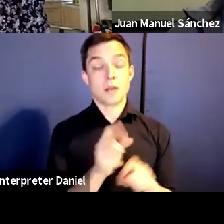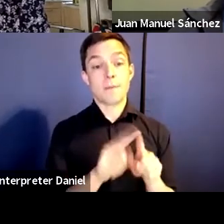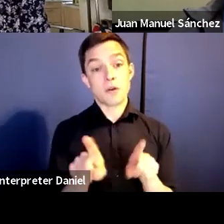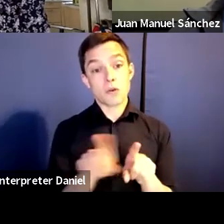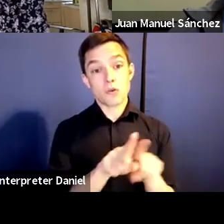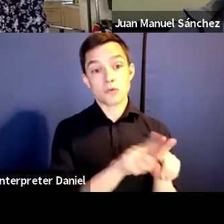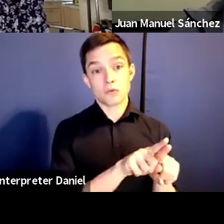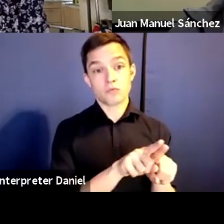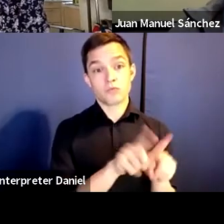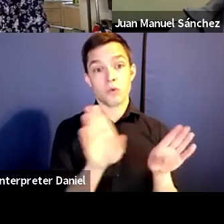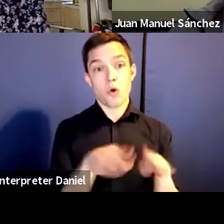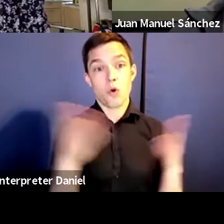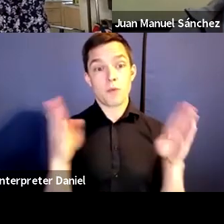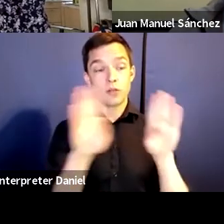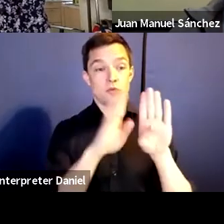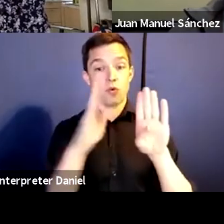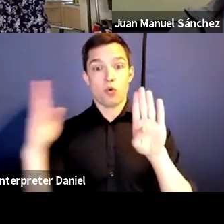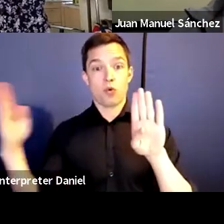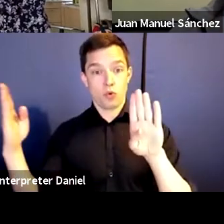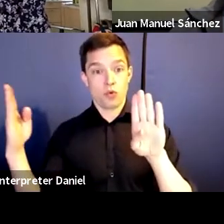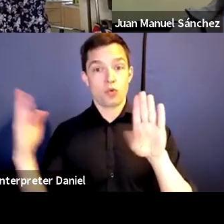to open the doors for the